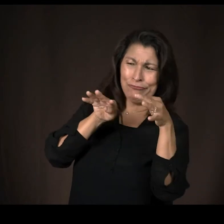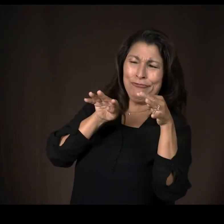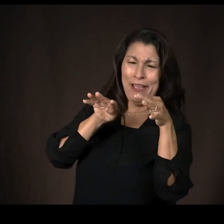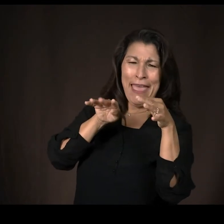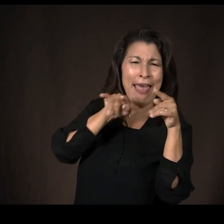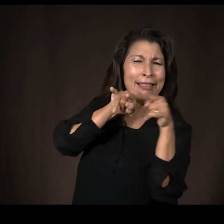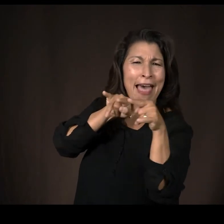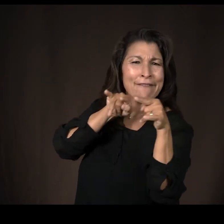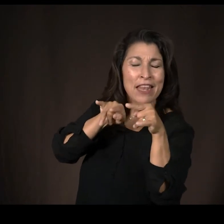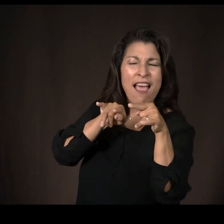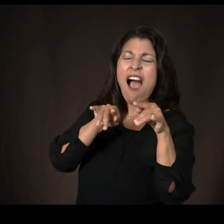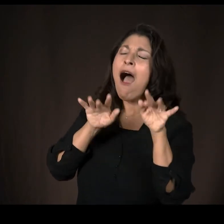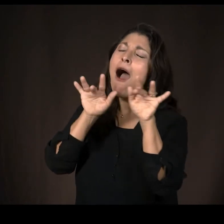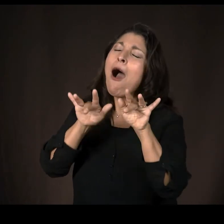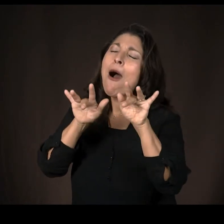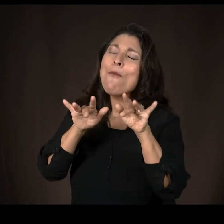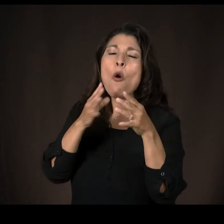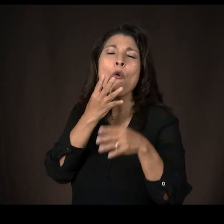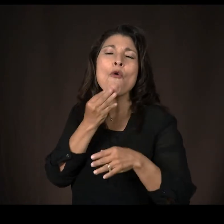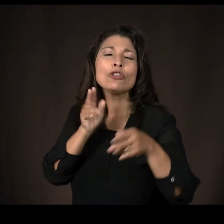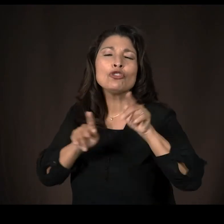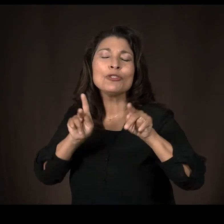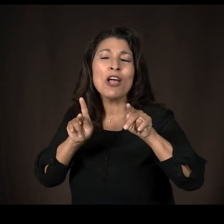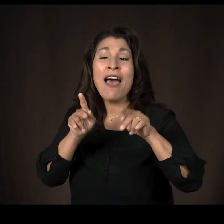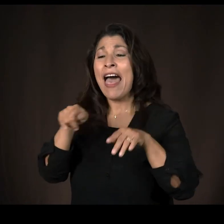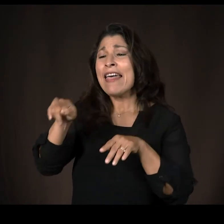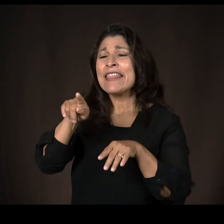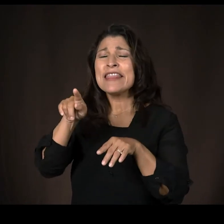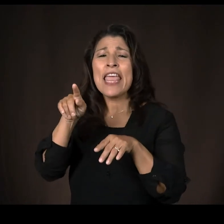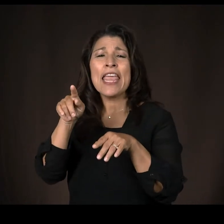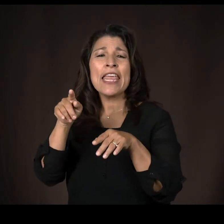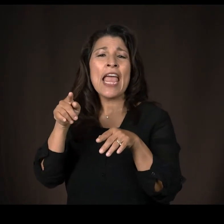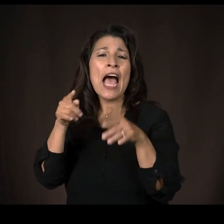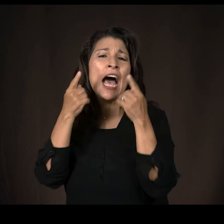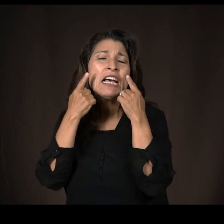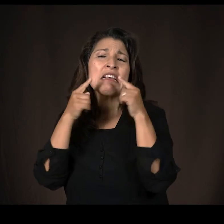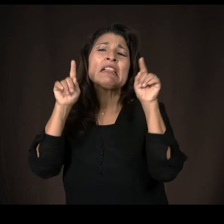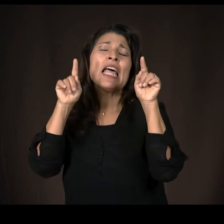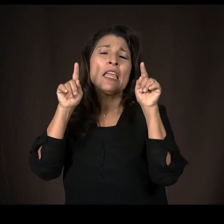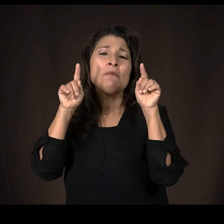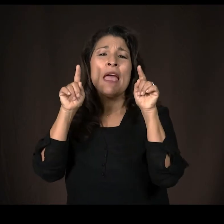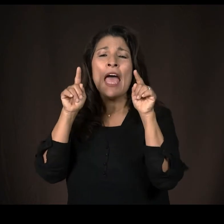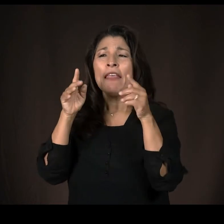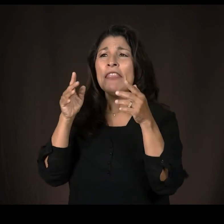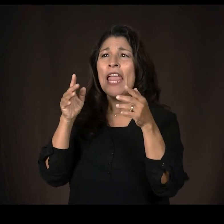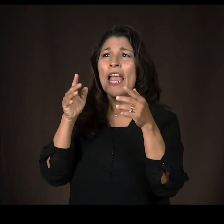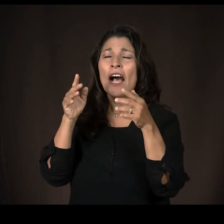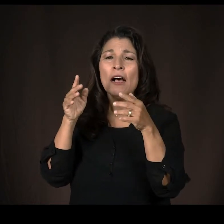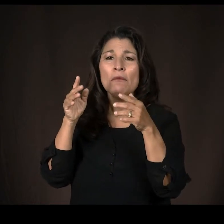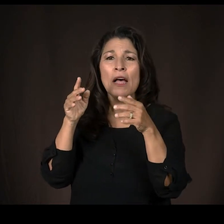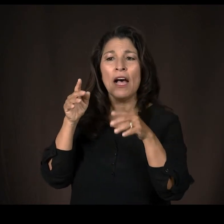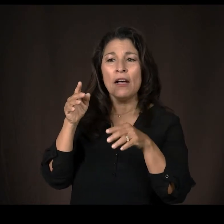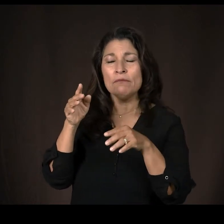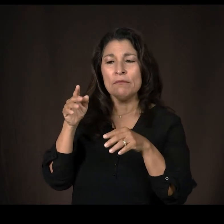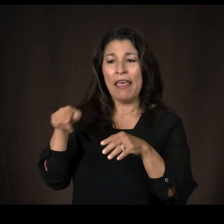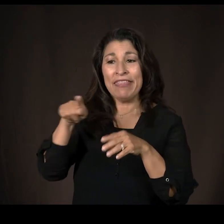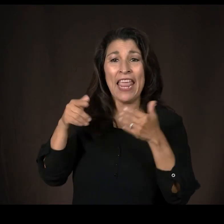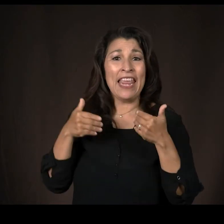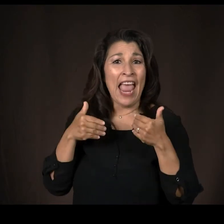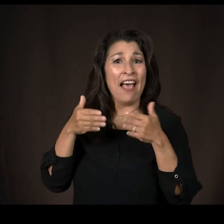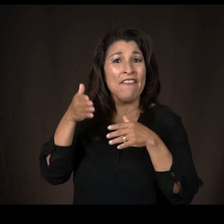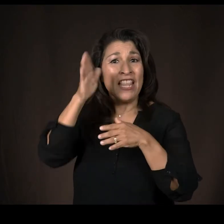claim to worship the one true God, but they're living in a rubble of a ruined city. Their God must not be very powerful after all. It